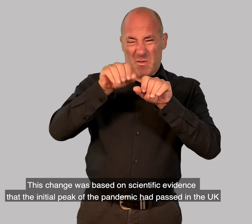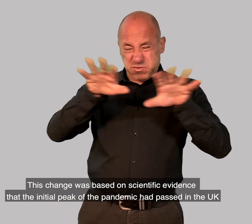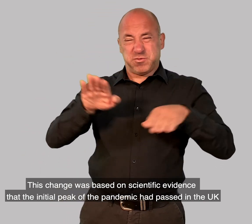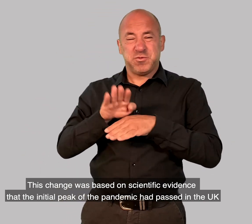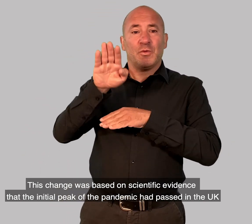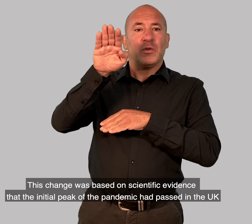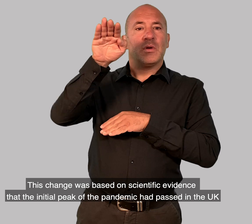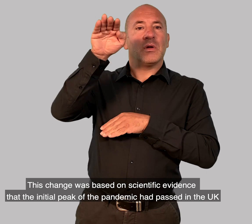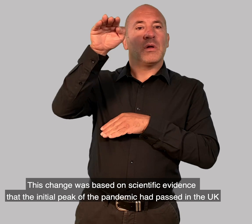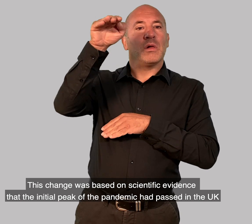UK.